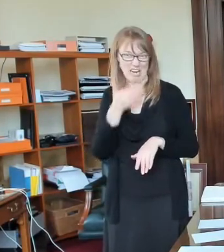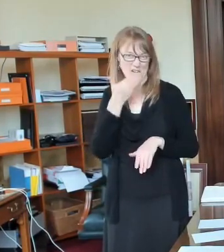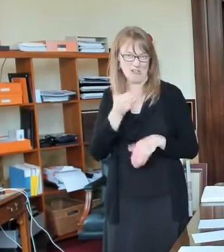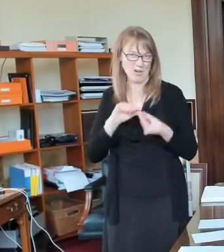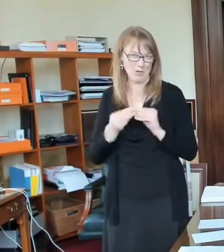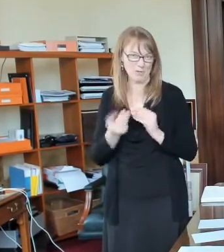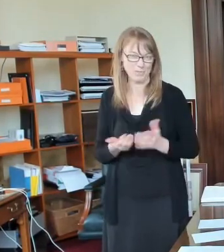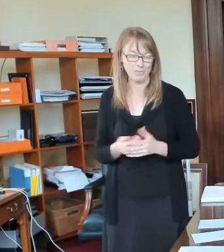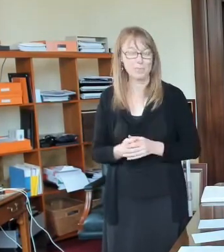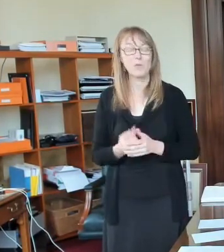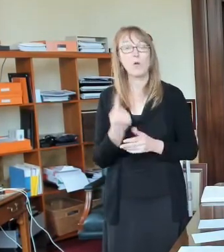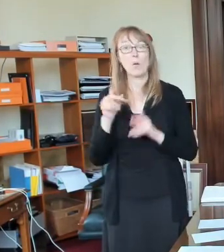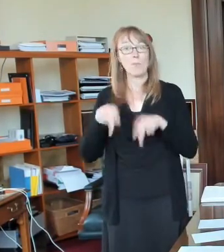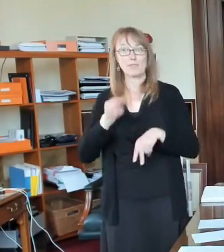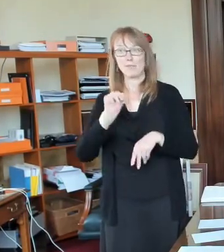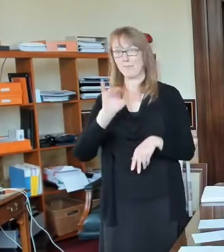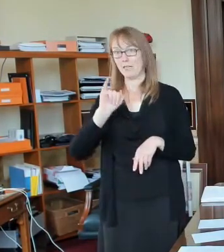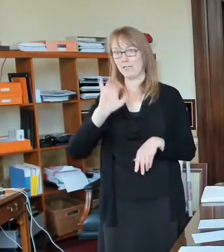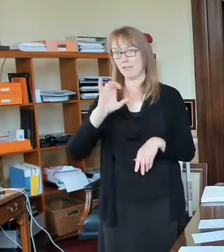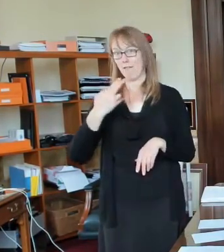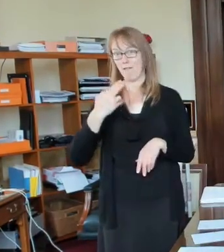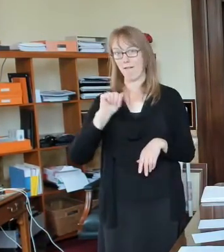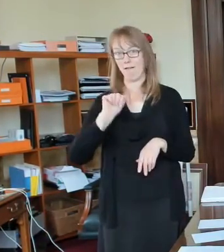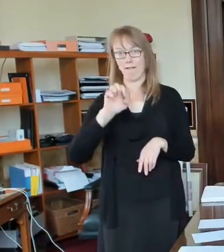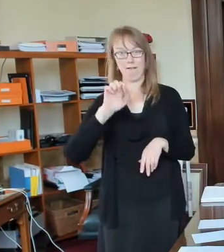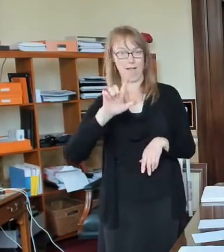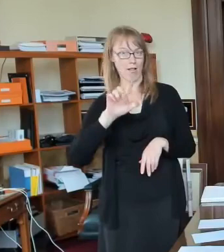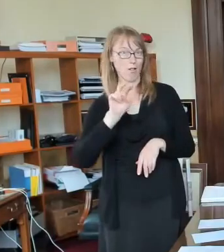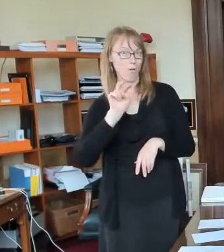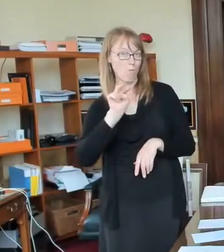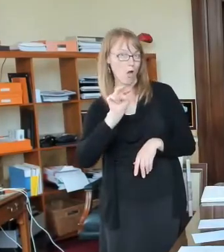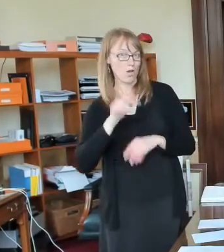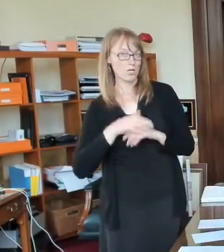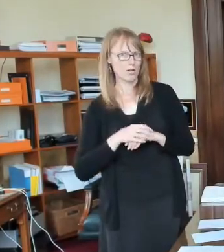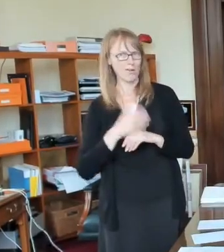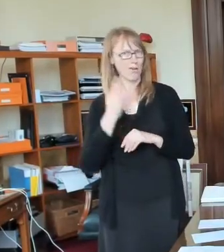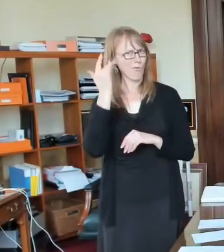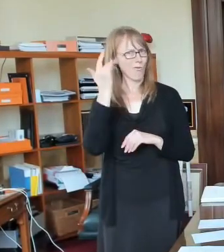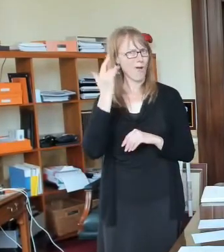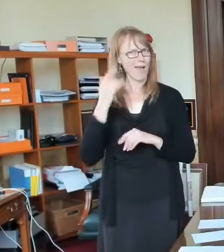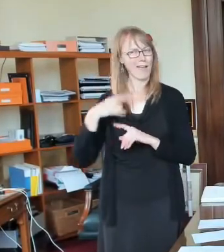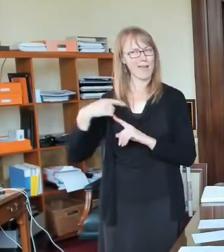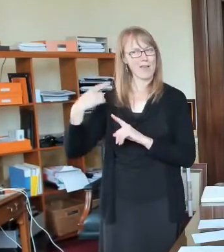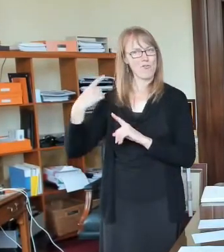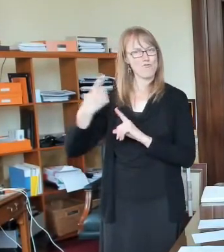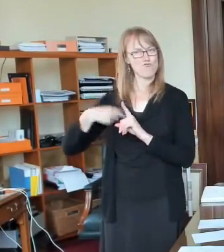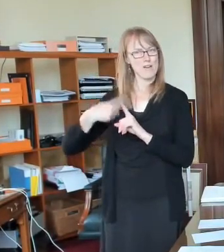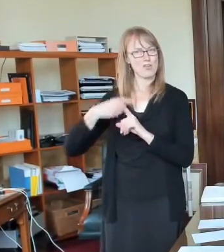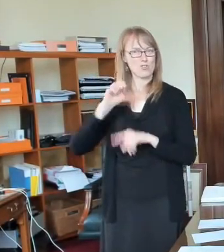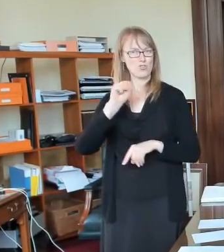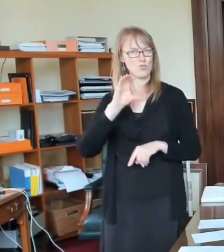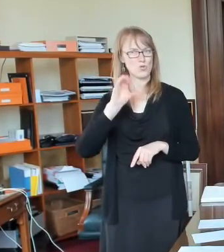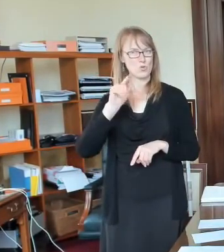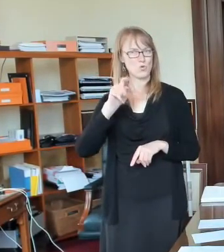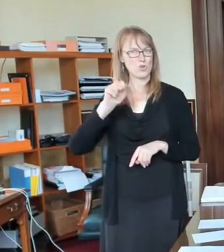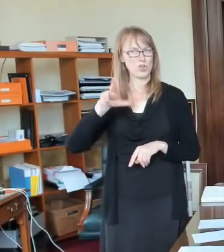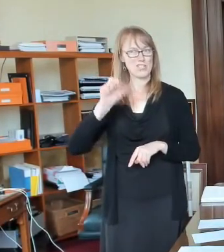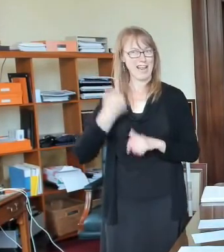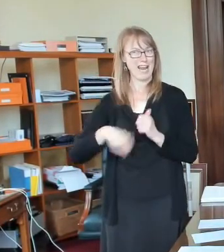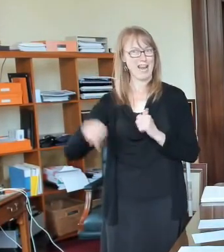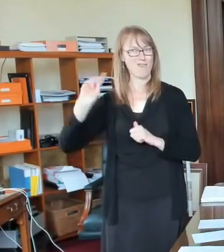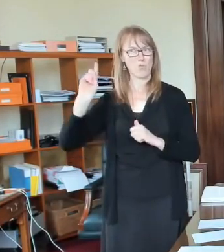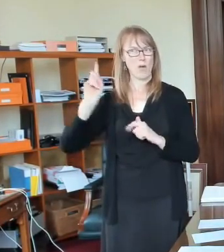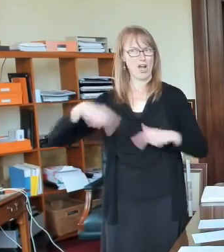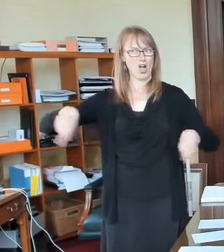but Michael's watching and wants to know why during COVID-19 there are rental scooters almost everywhere. You know, the